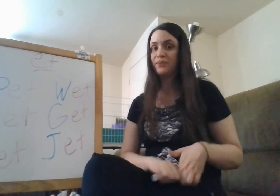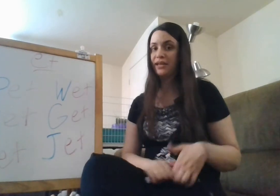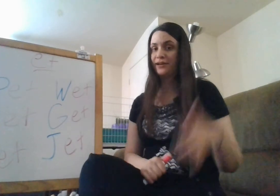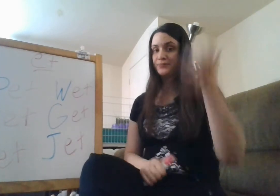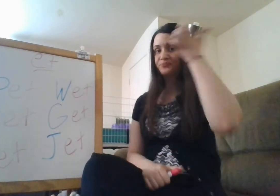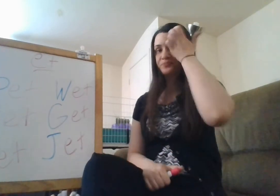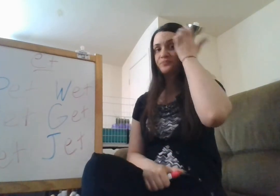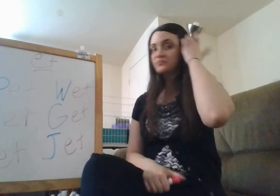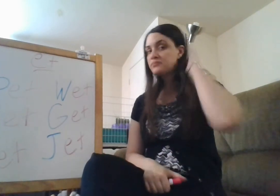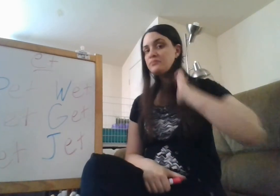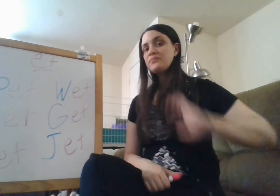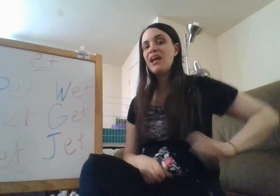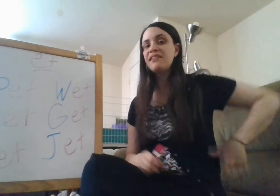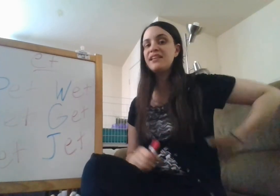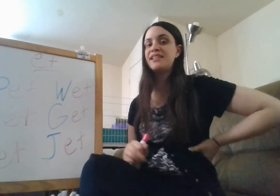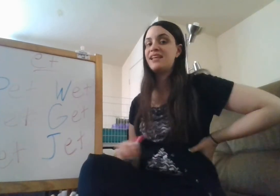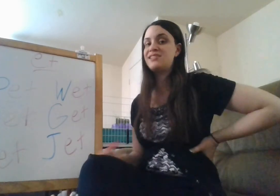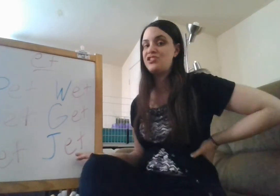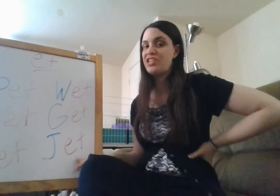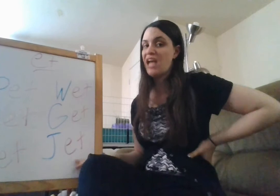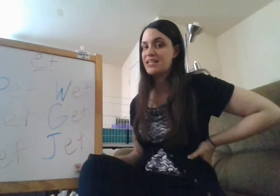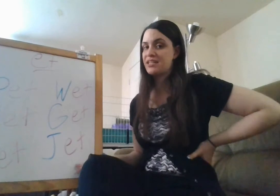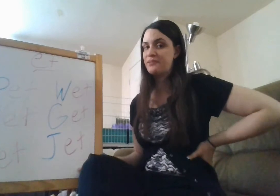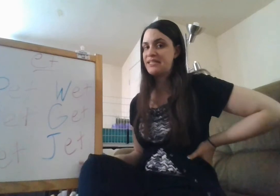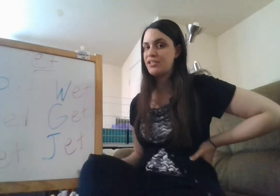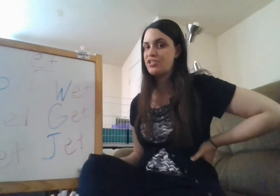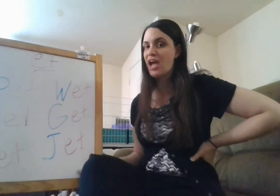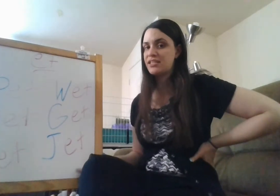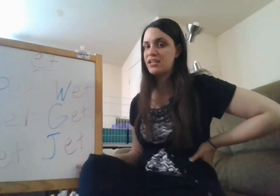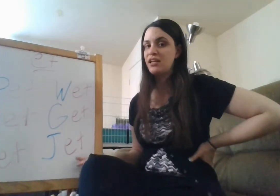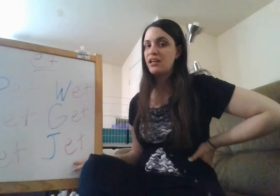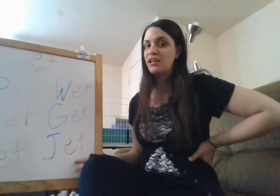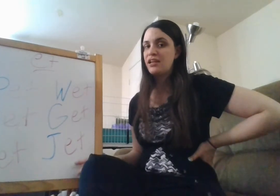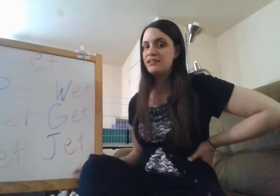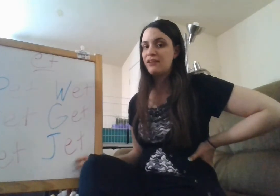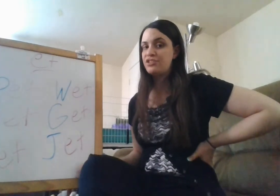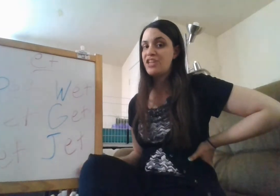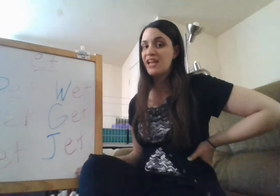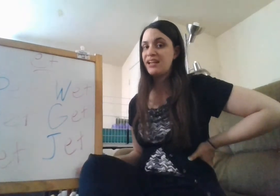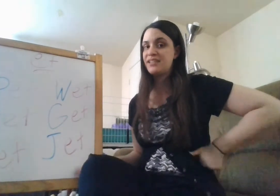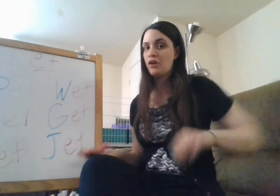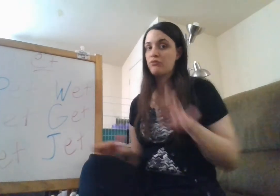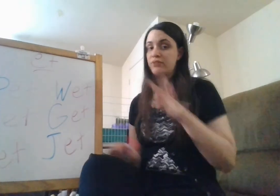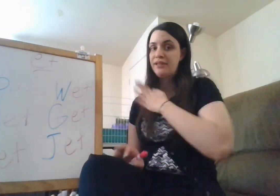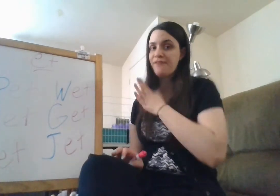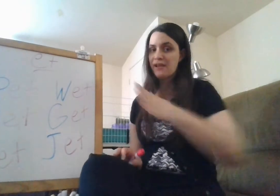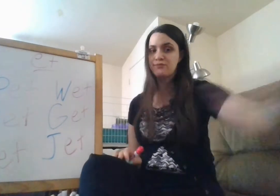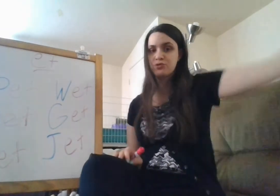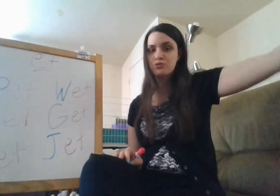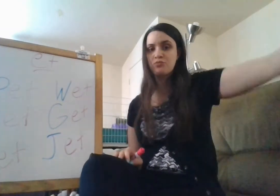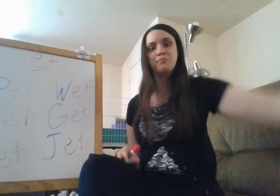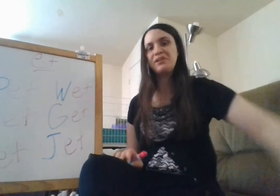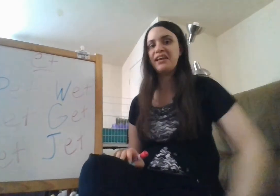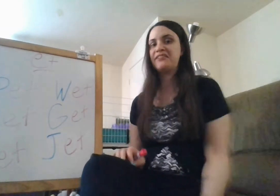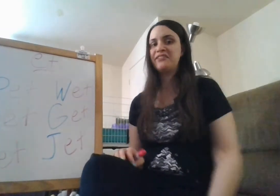hear? This is jet. Can we say jet? Now, jet is like a really fast plane,